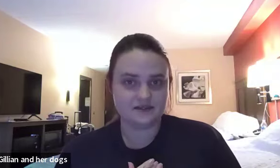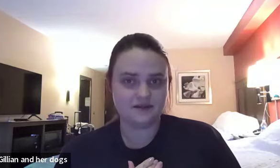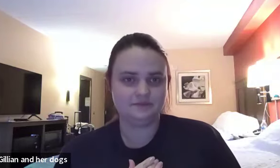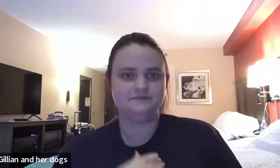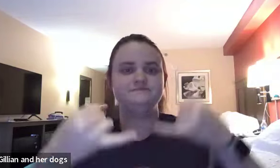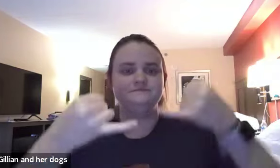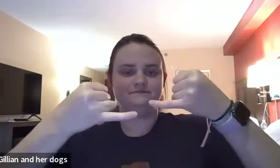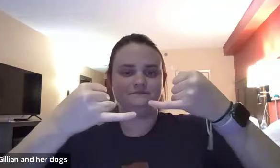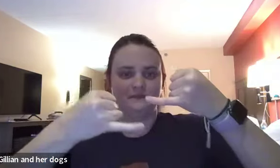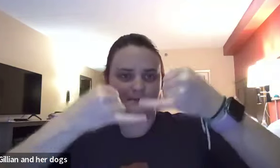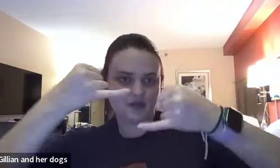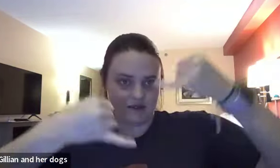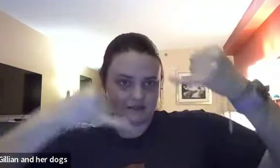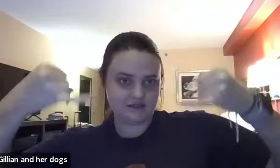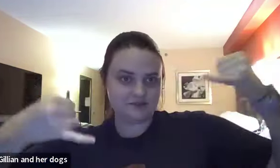Pasta, pasta,